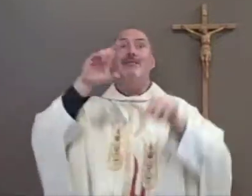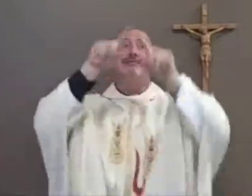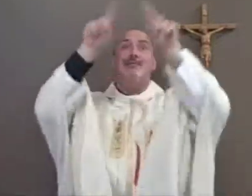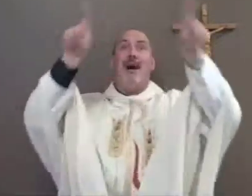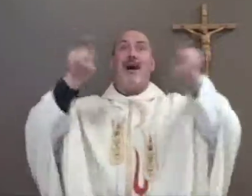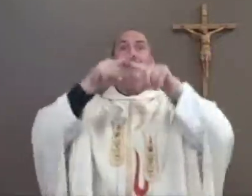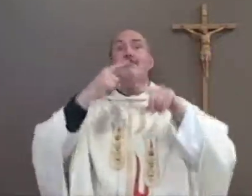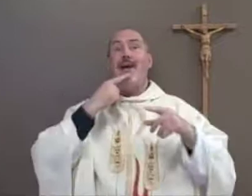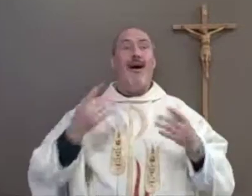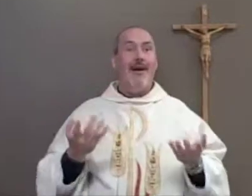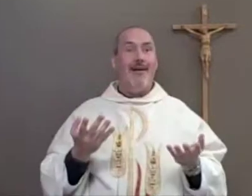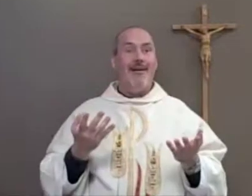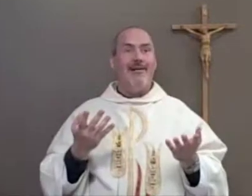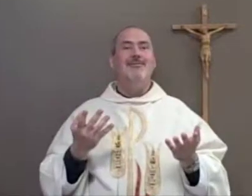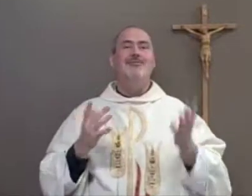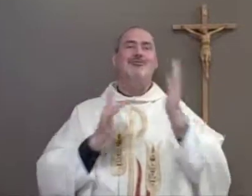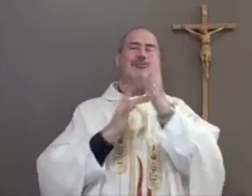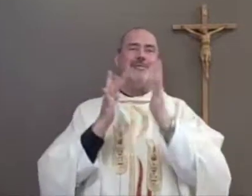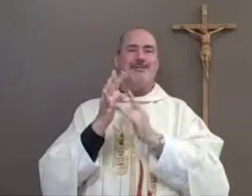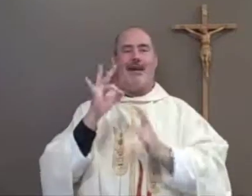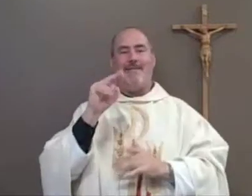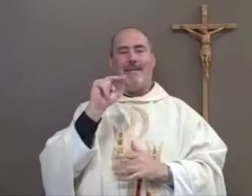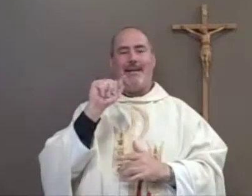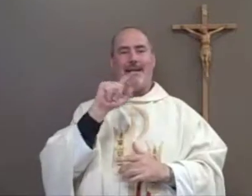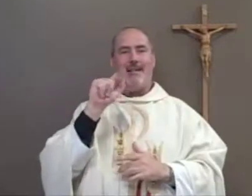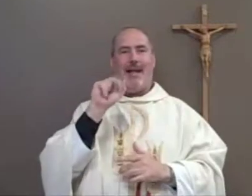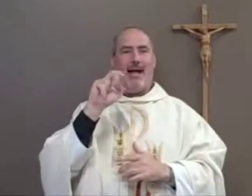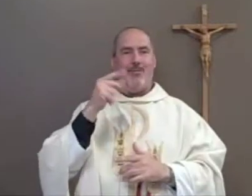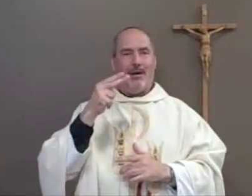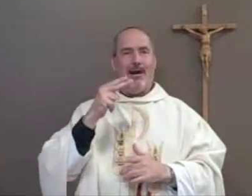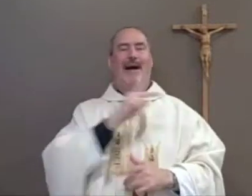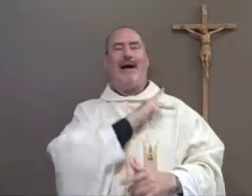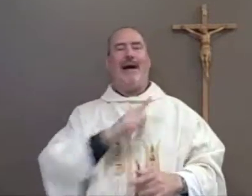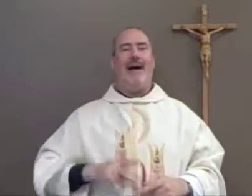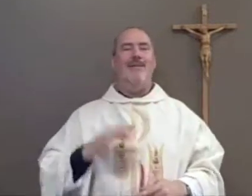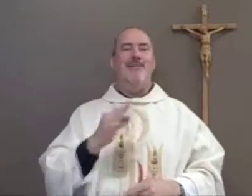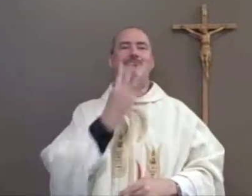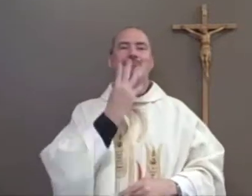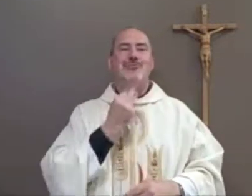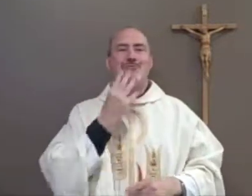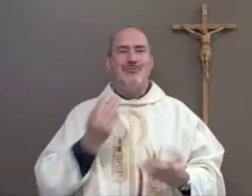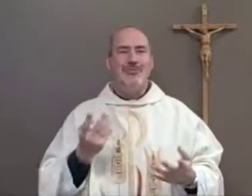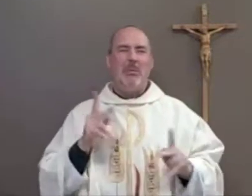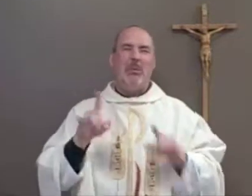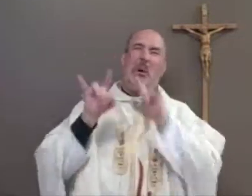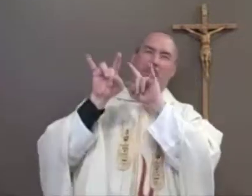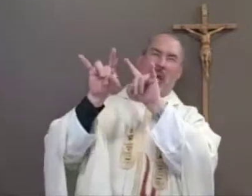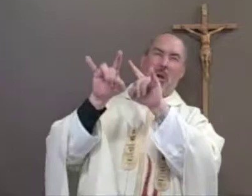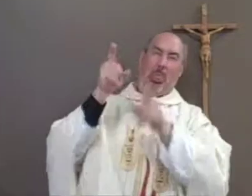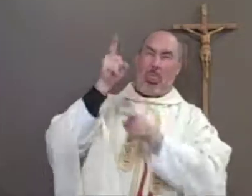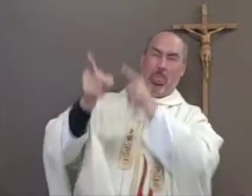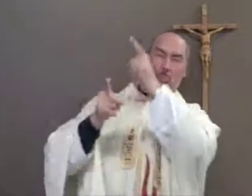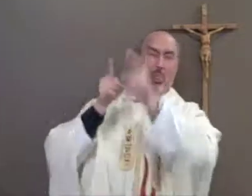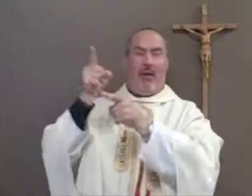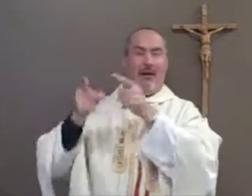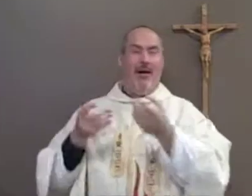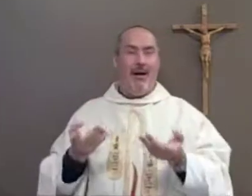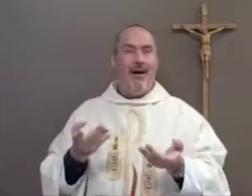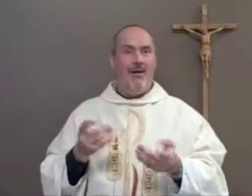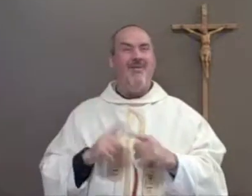Jews. When he was hung on the cross, there was also a sign that said, Jesus of Nazareth, King of the